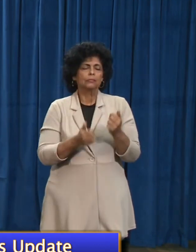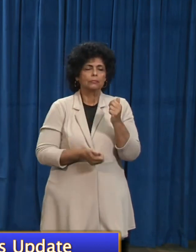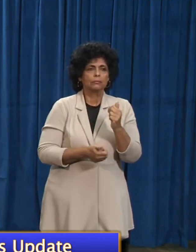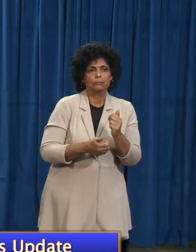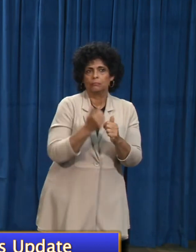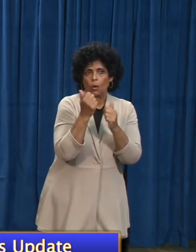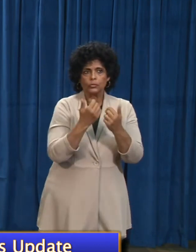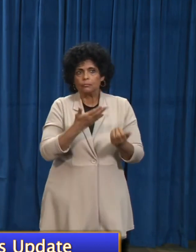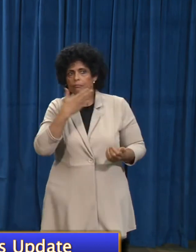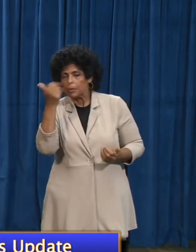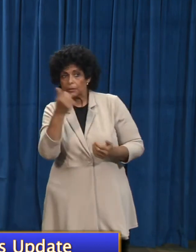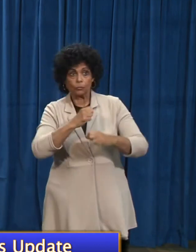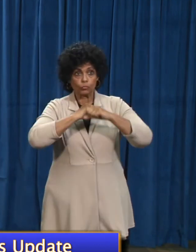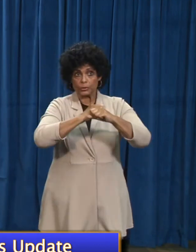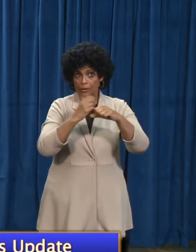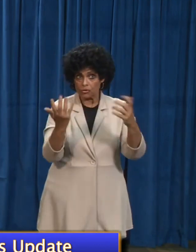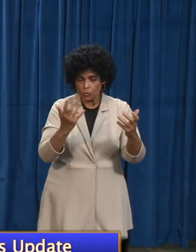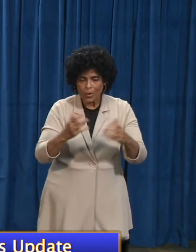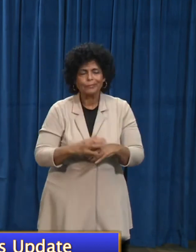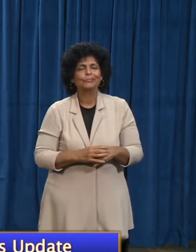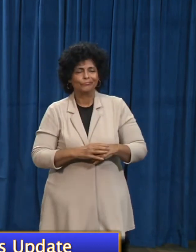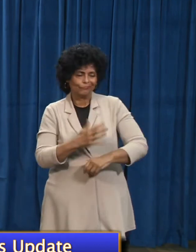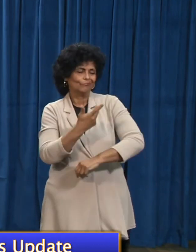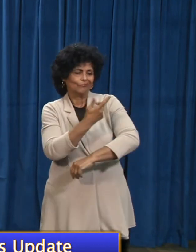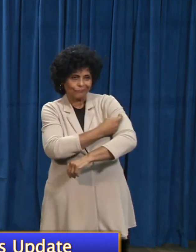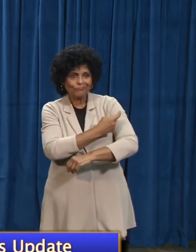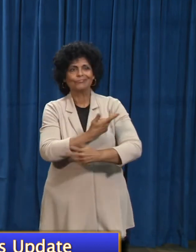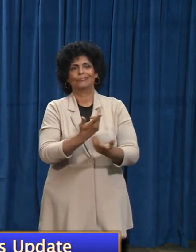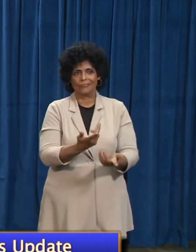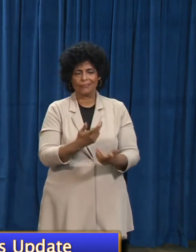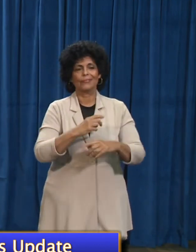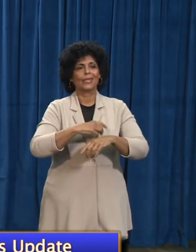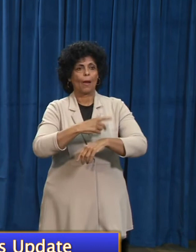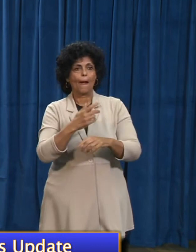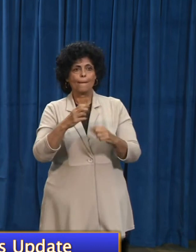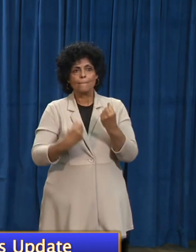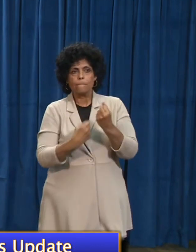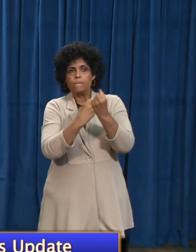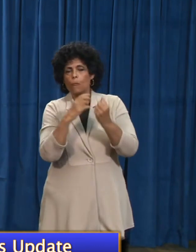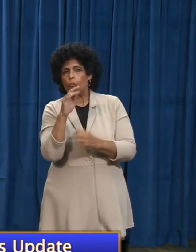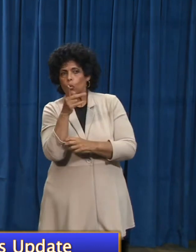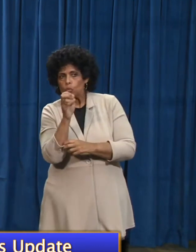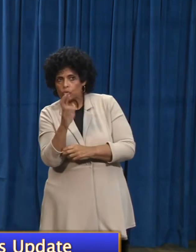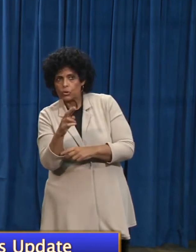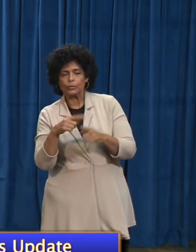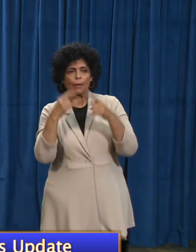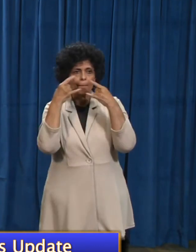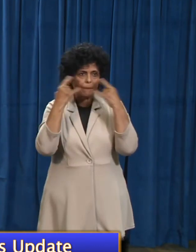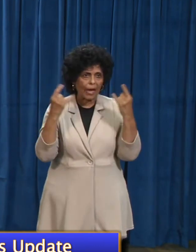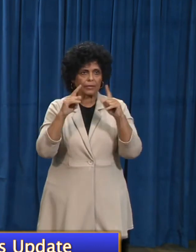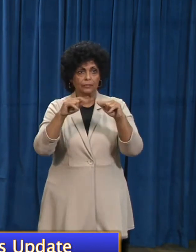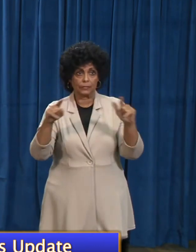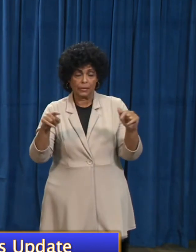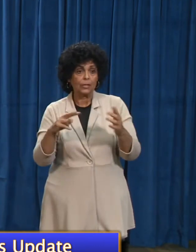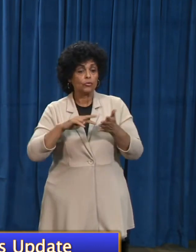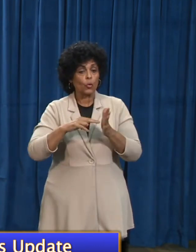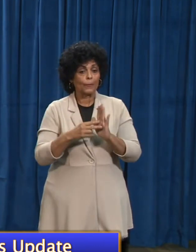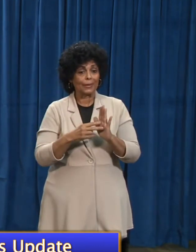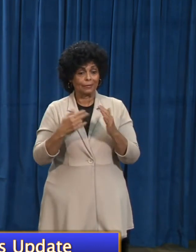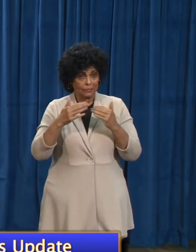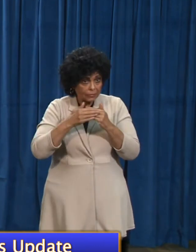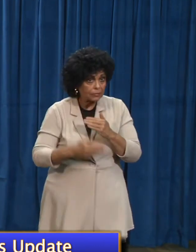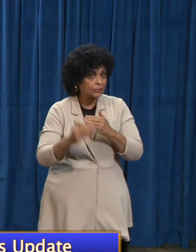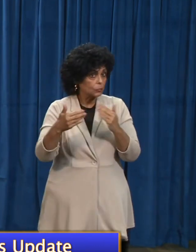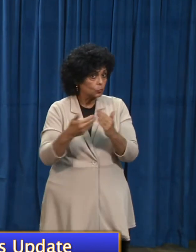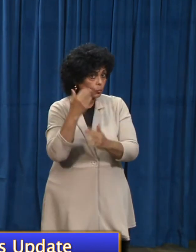Heading into the new year, we need to remain cautious and practice tried and true COVID safety measures during